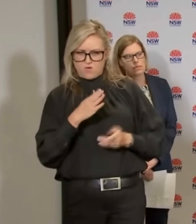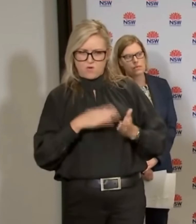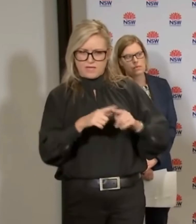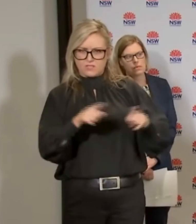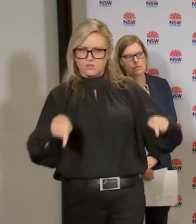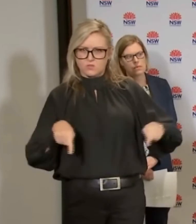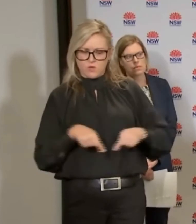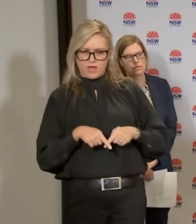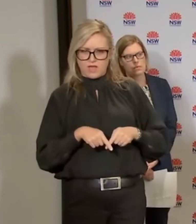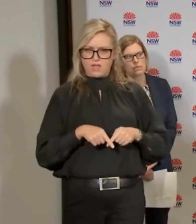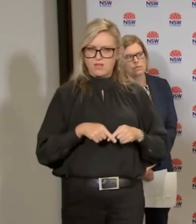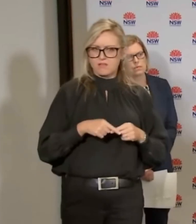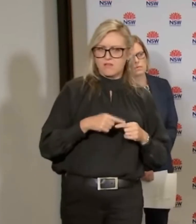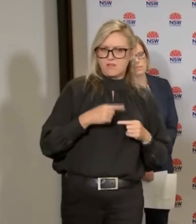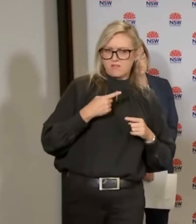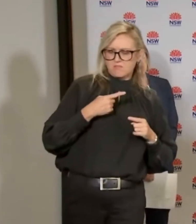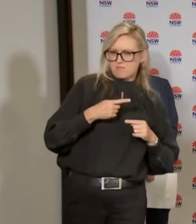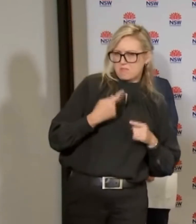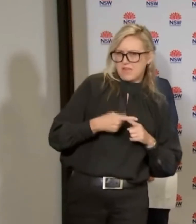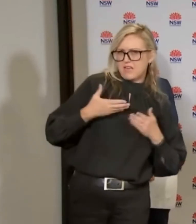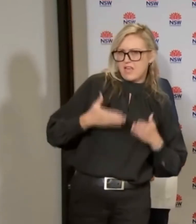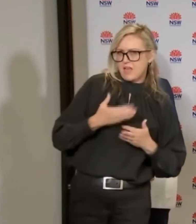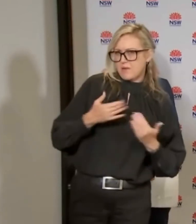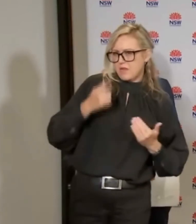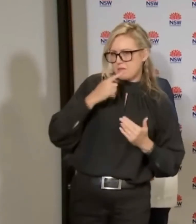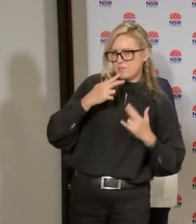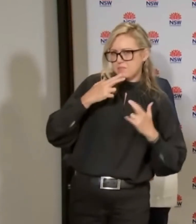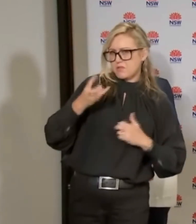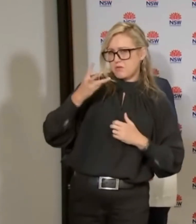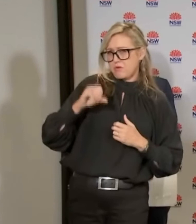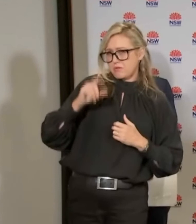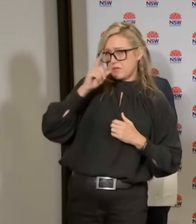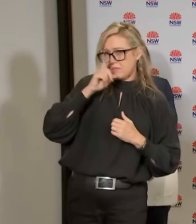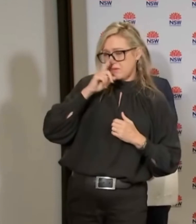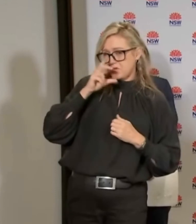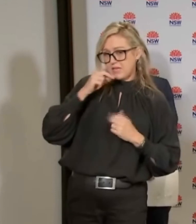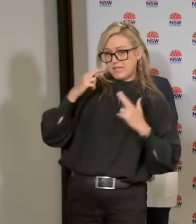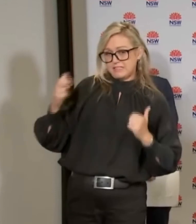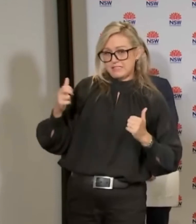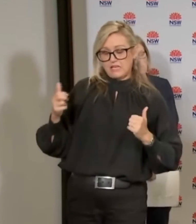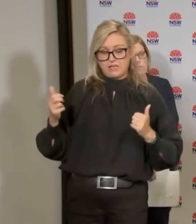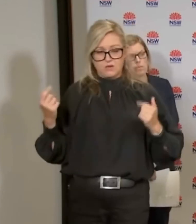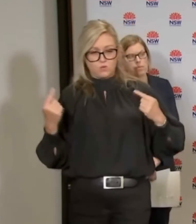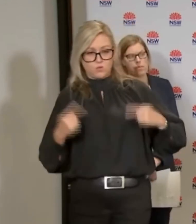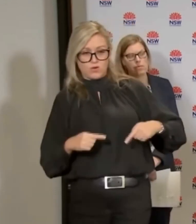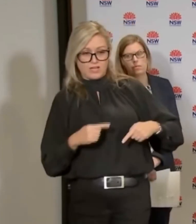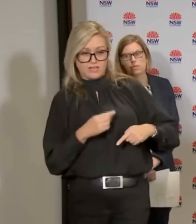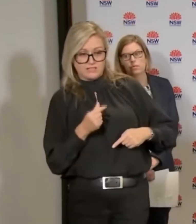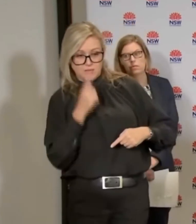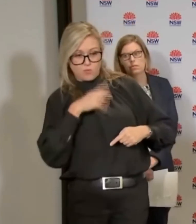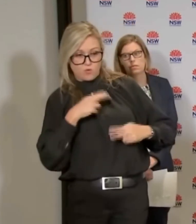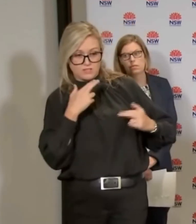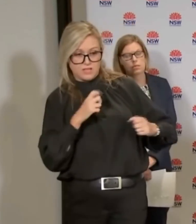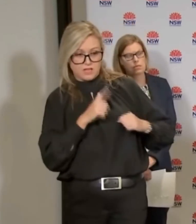to every place of worship to determine. They'll be able to have a choir of 30 people now. So, look, this is about choices as